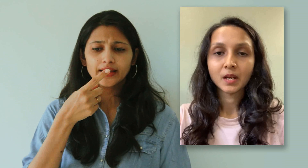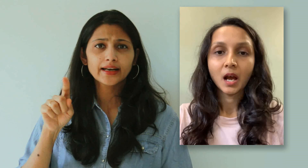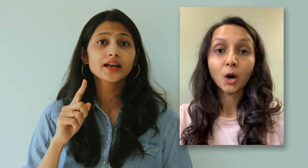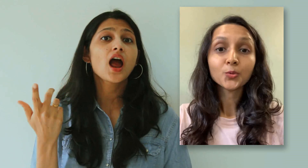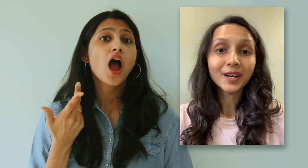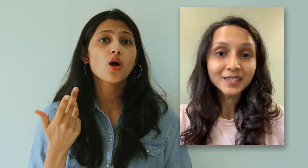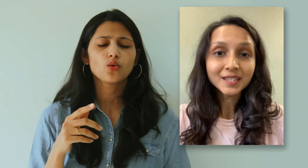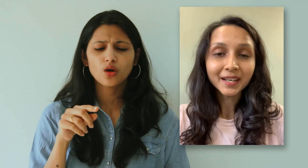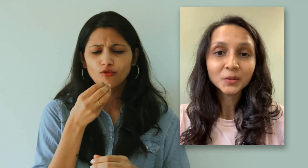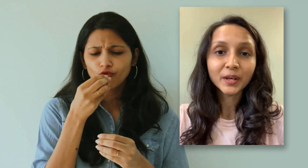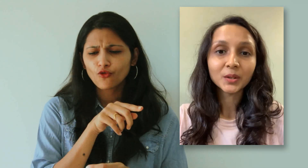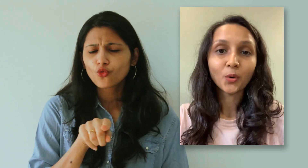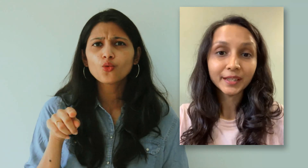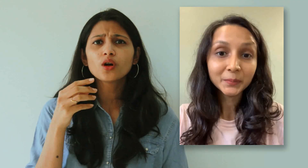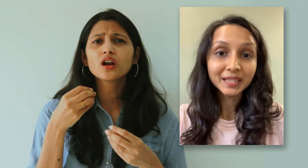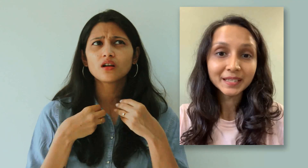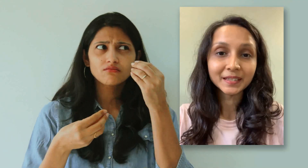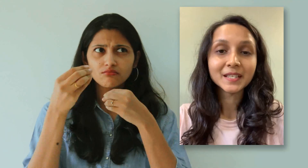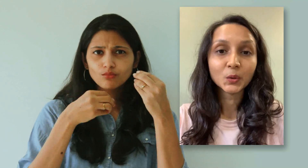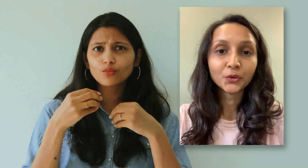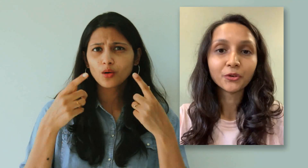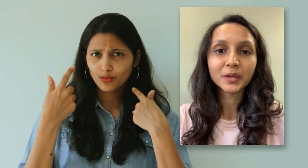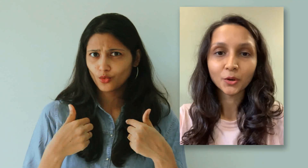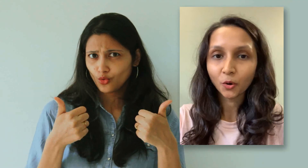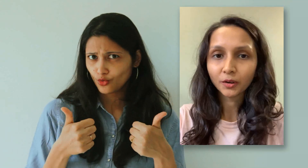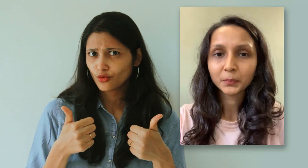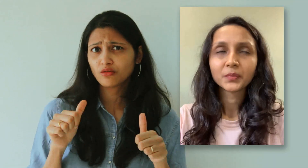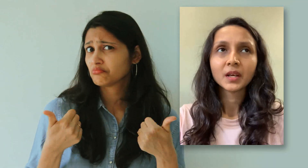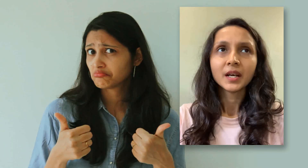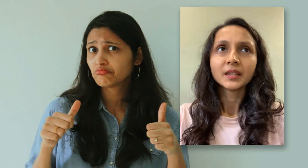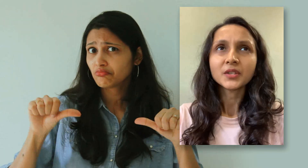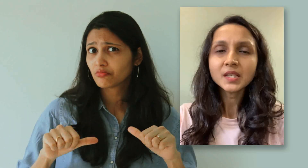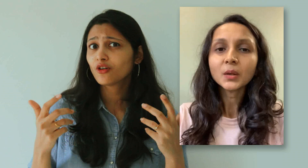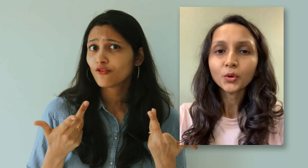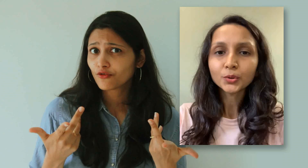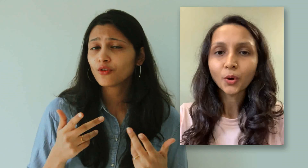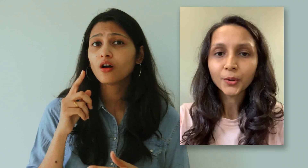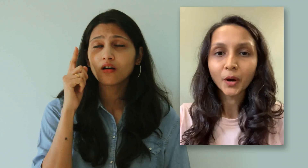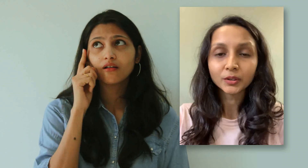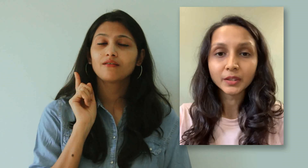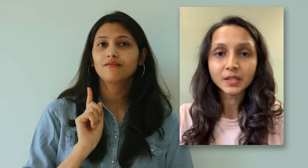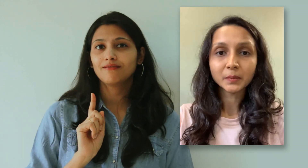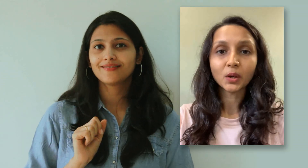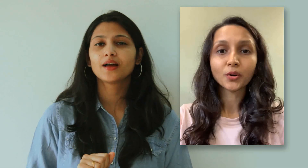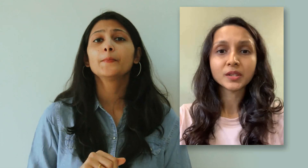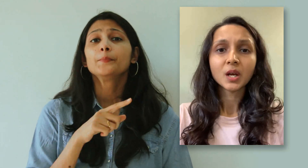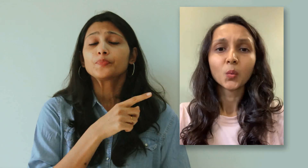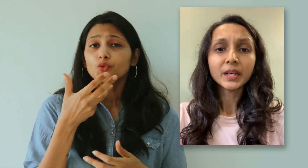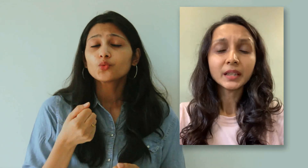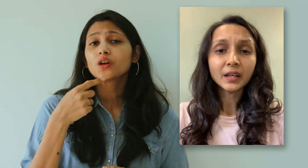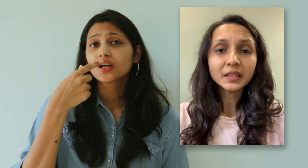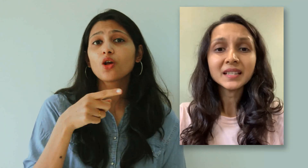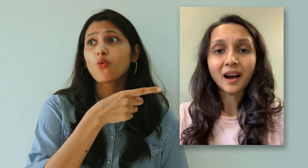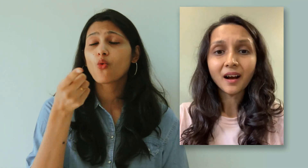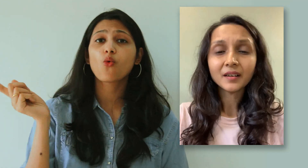choices, how to understand whether what I am eating is good for me or not. The reason I want to talk about this is because